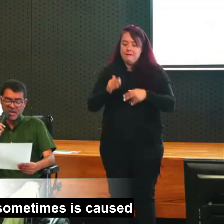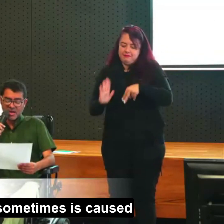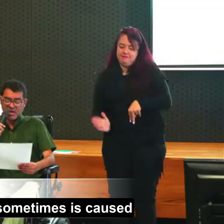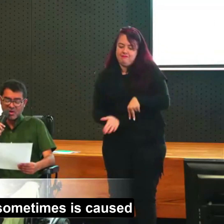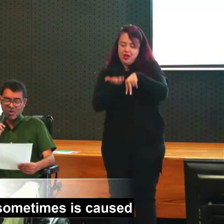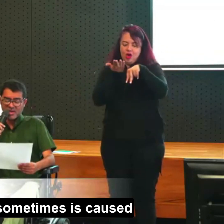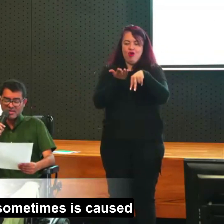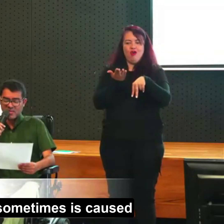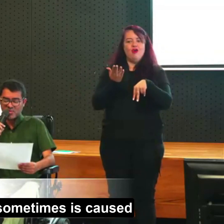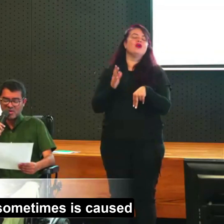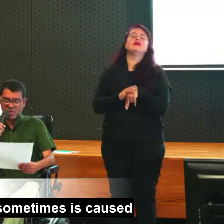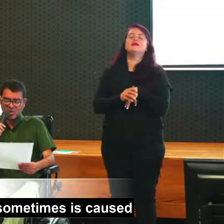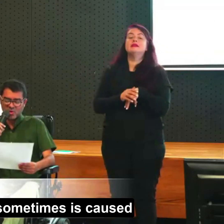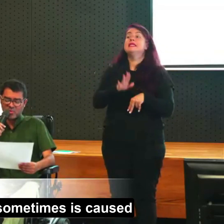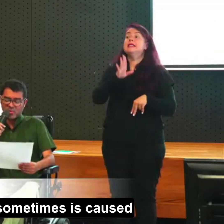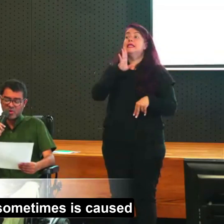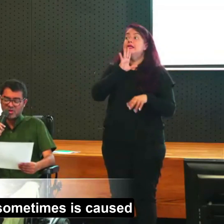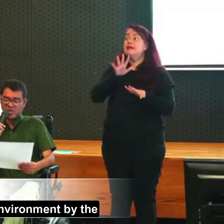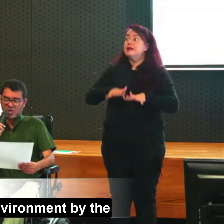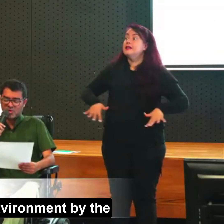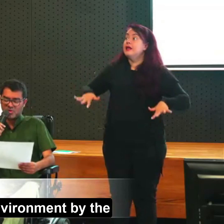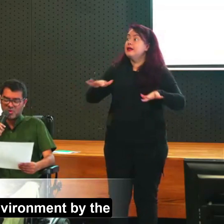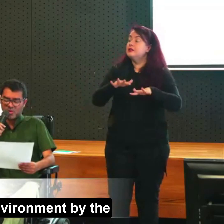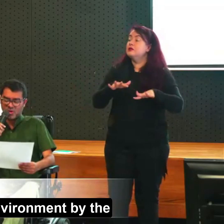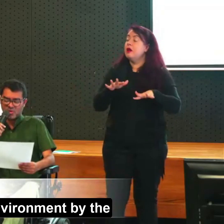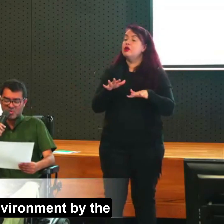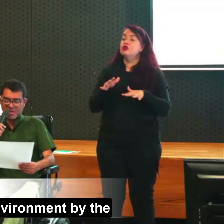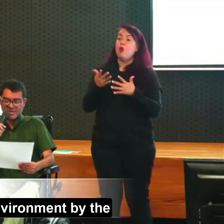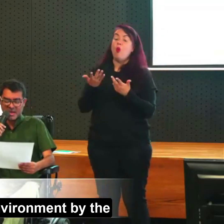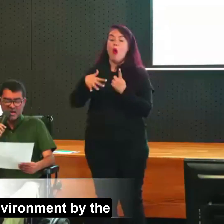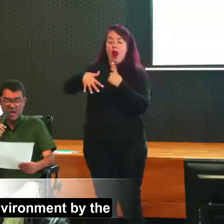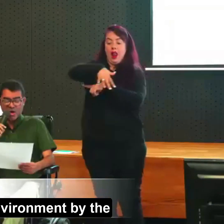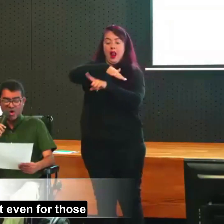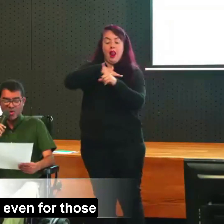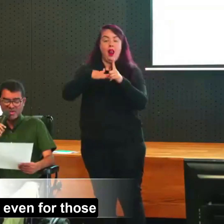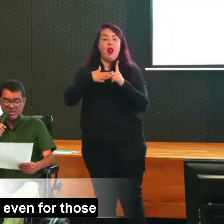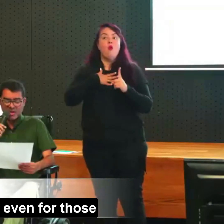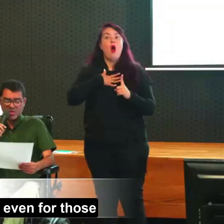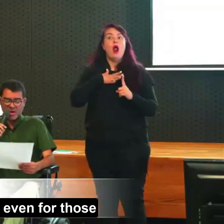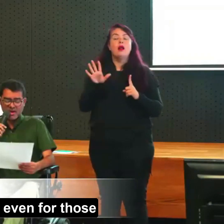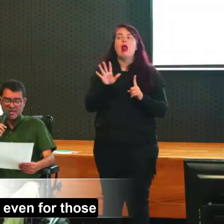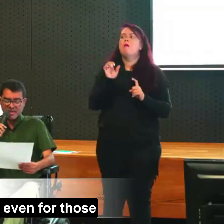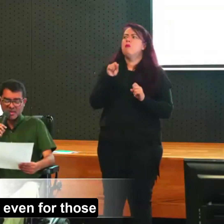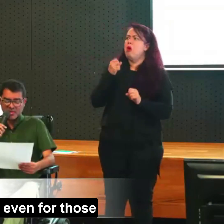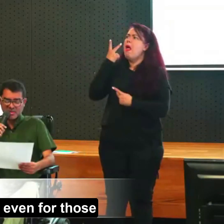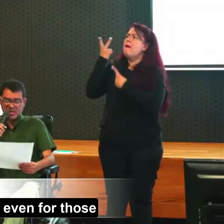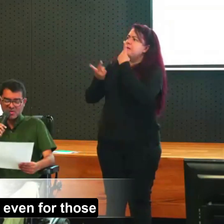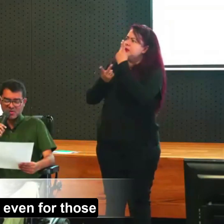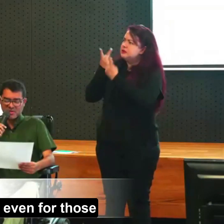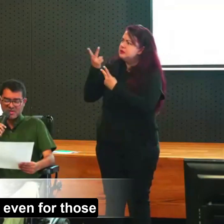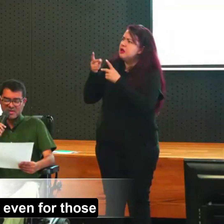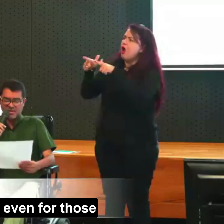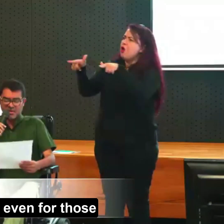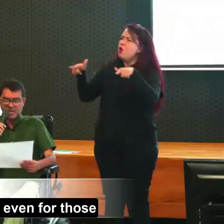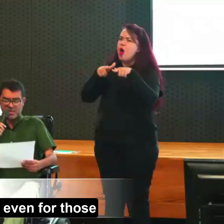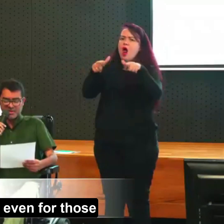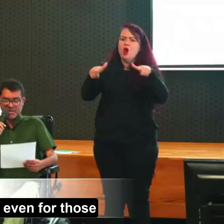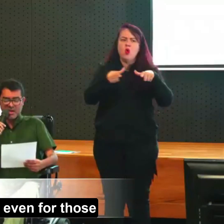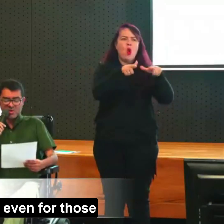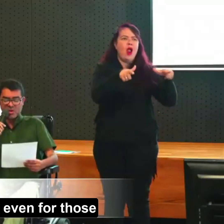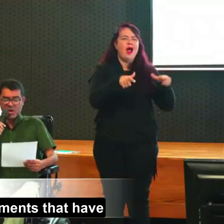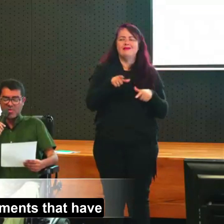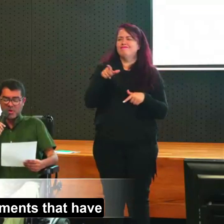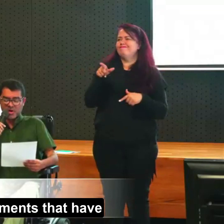A disability sometimes is caused by the environment, by the habitat, even